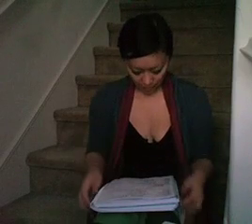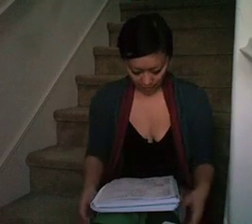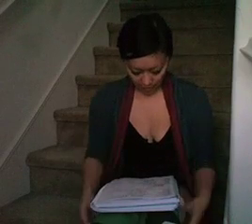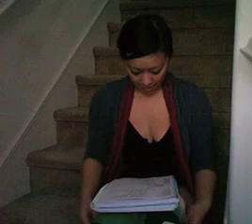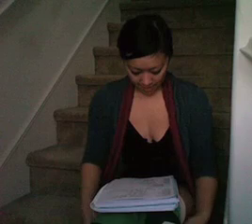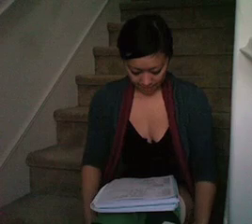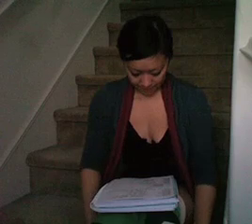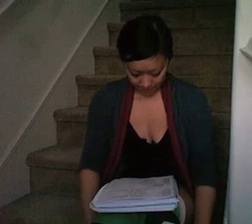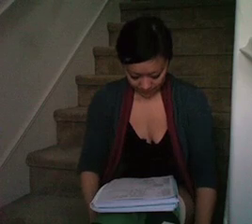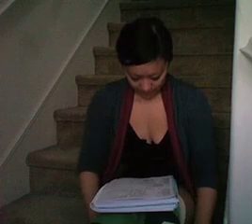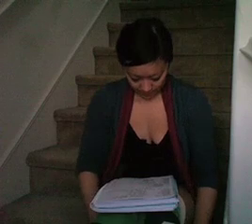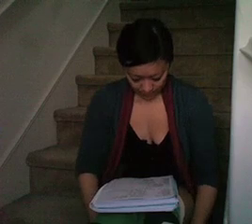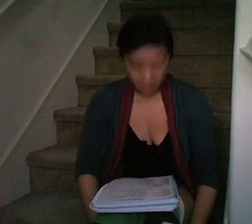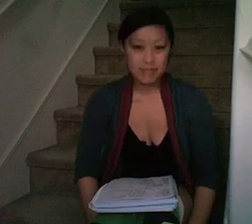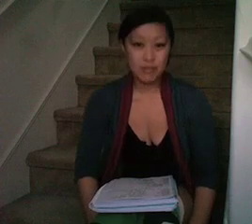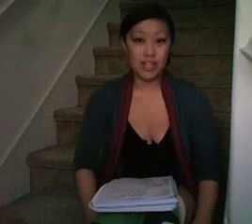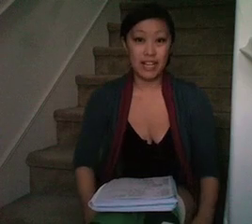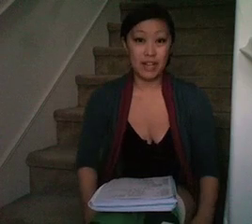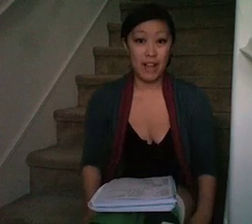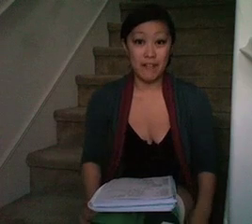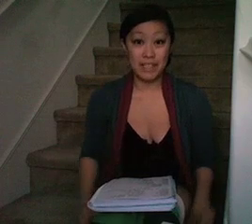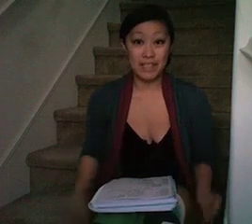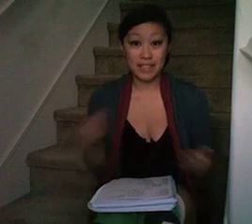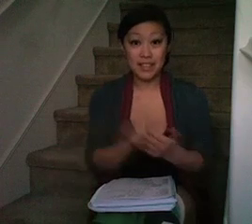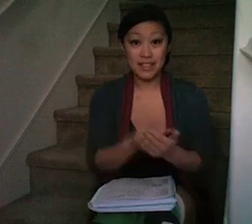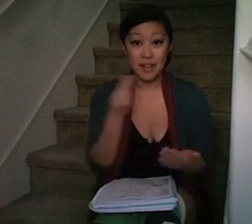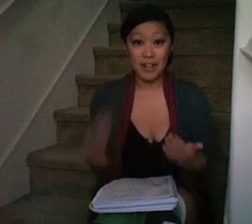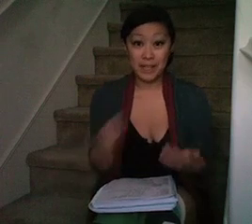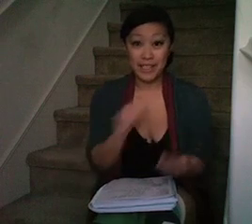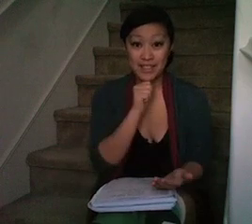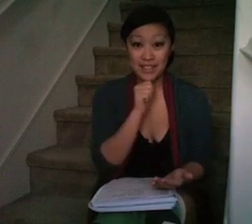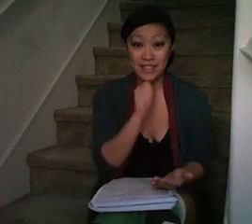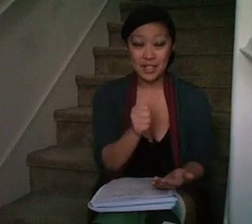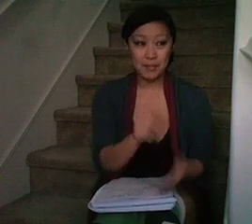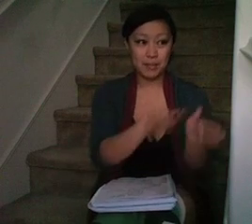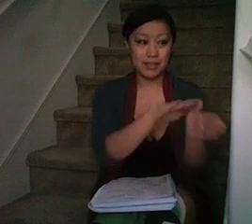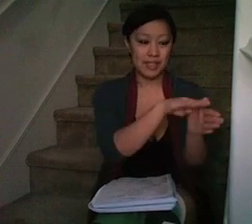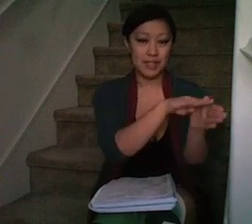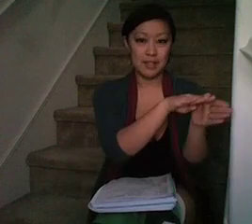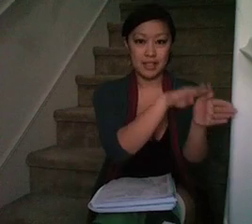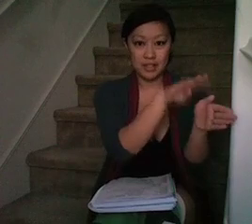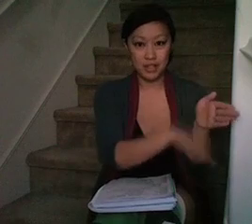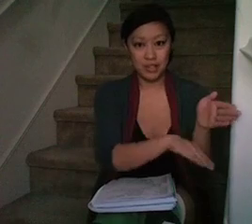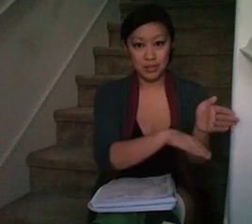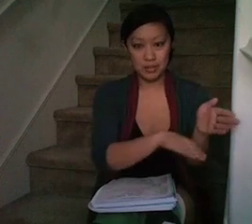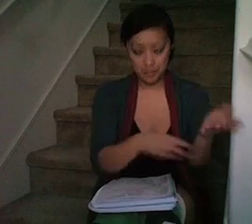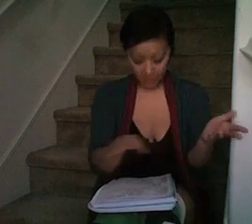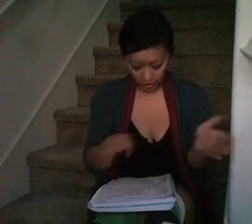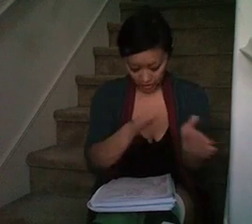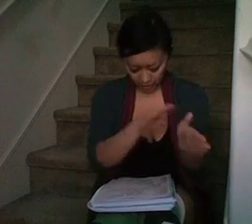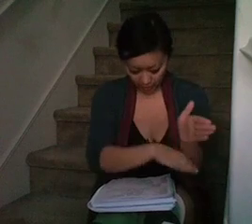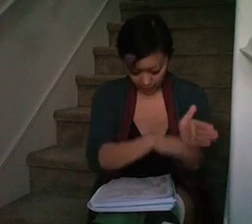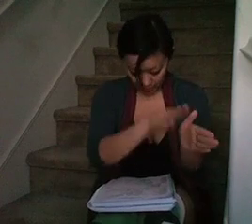Um, that's more like I don't have money, like I don't have money, but it means like this is cheap, like cheaper, money,